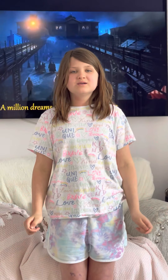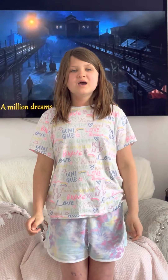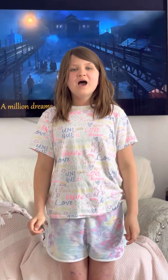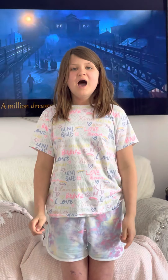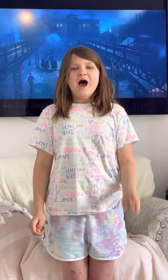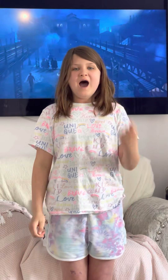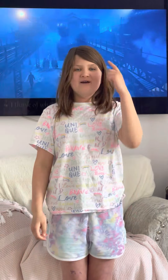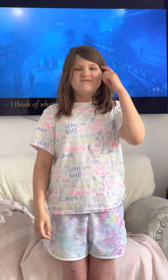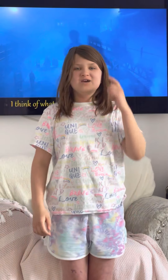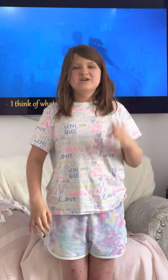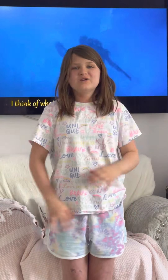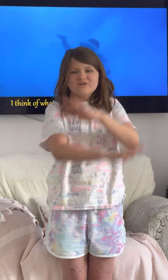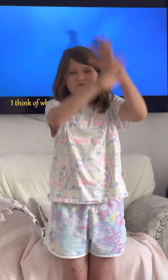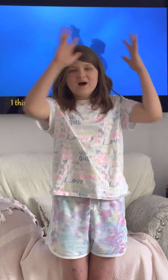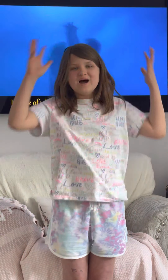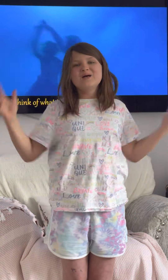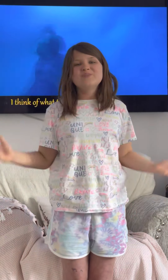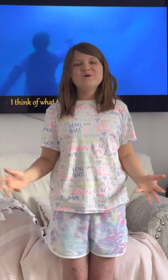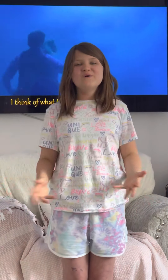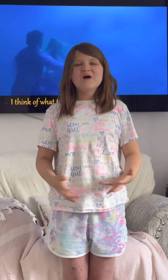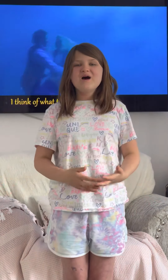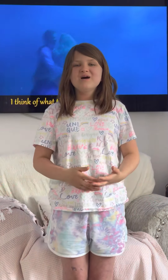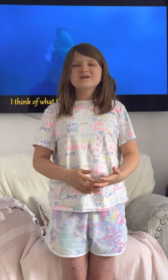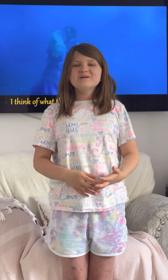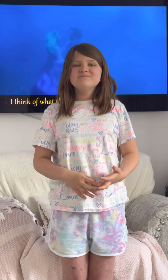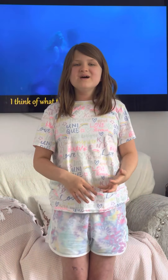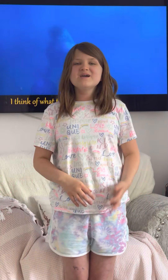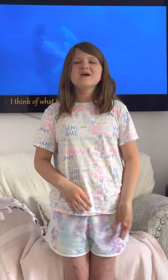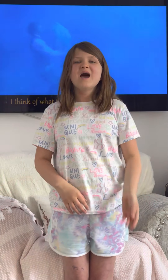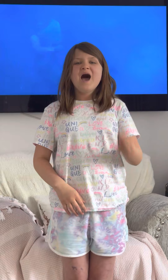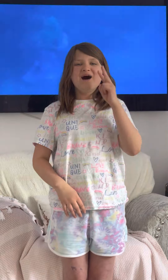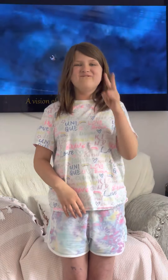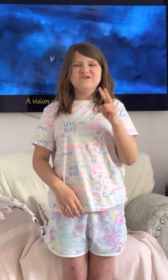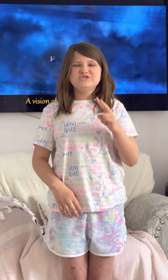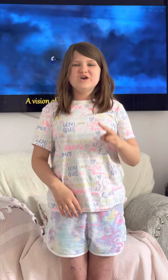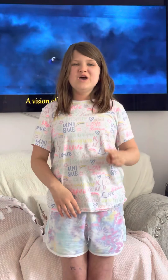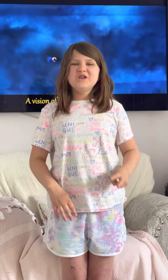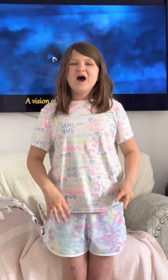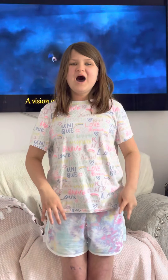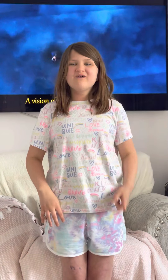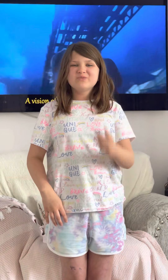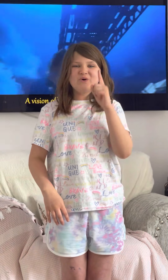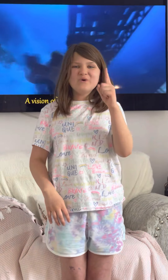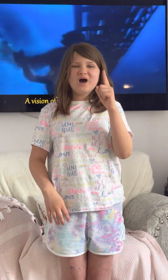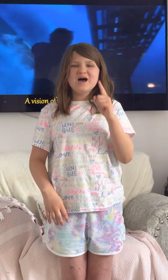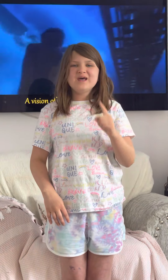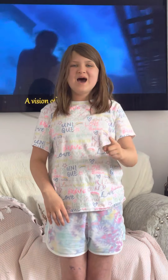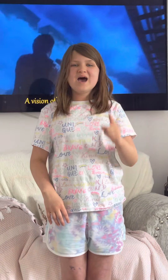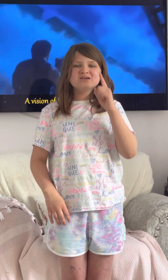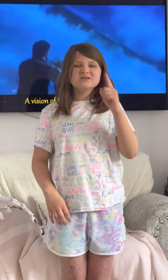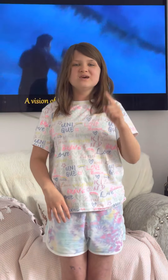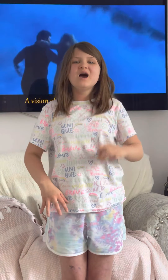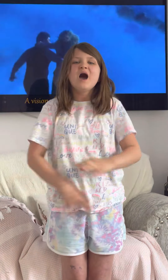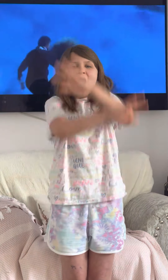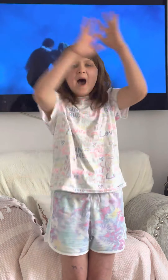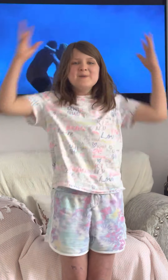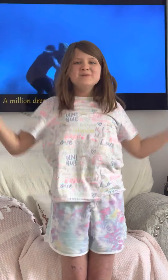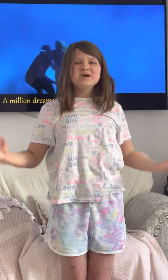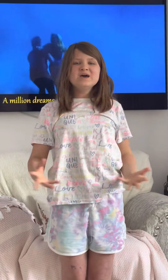A think of what the world could be, a vision of the one I see. A million